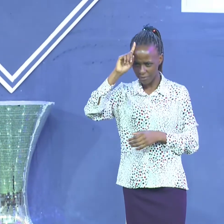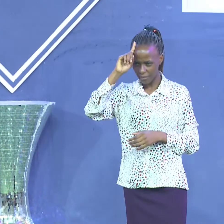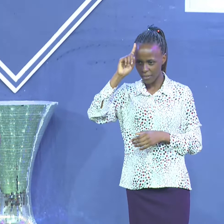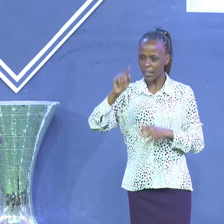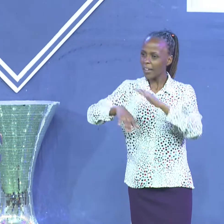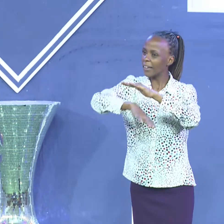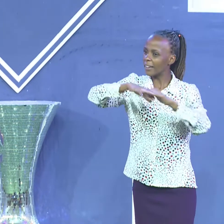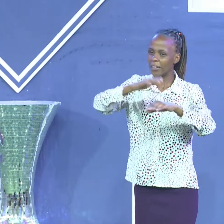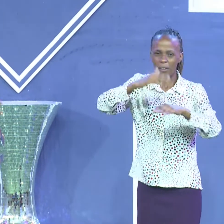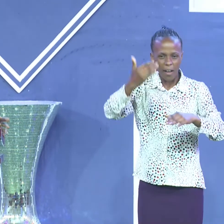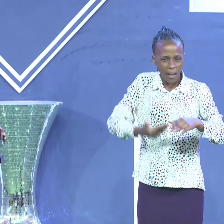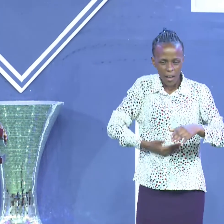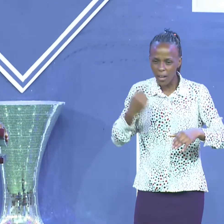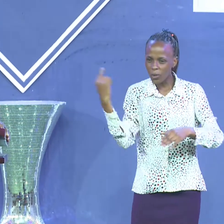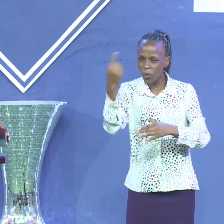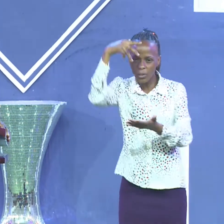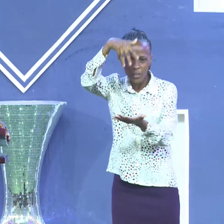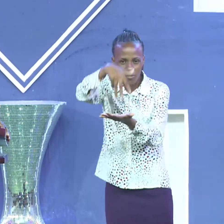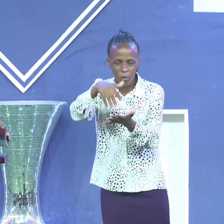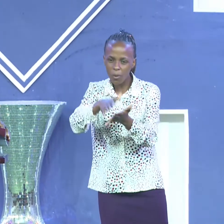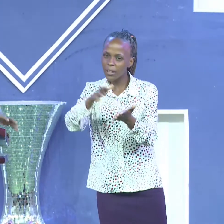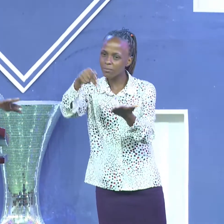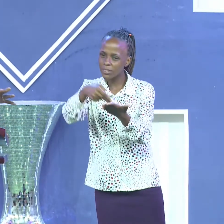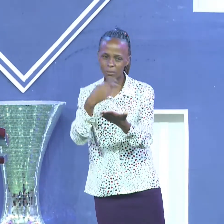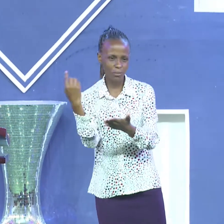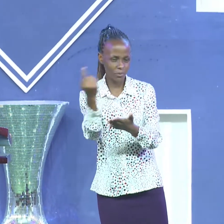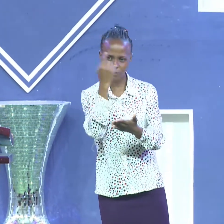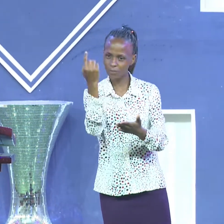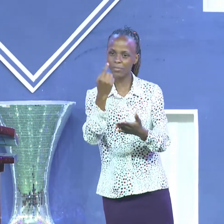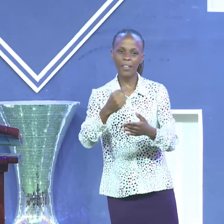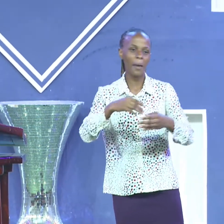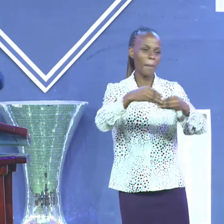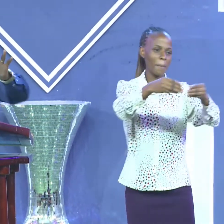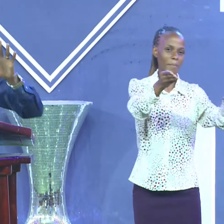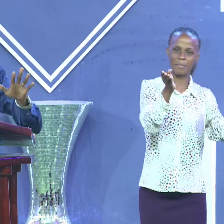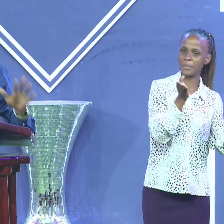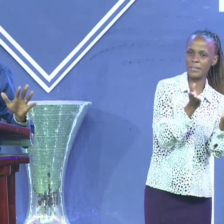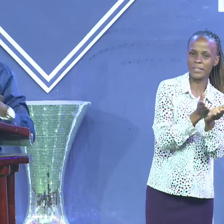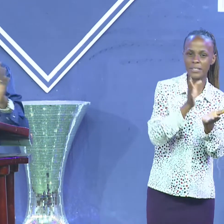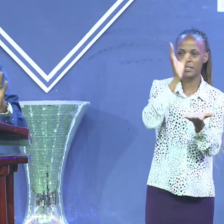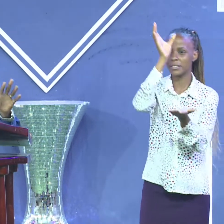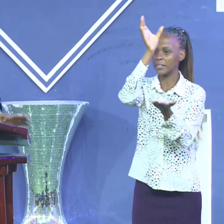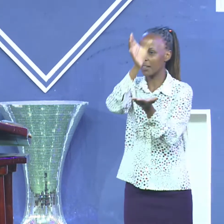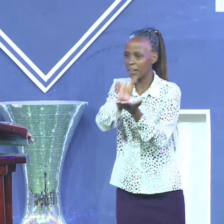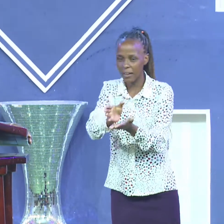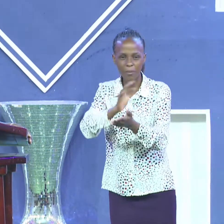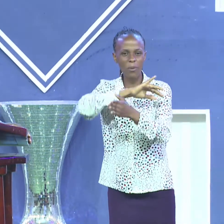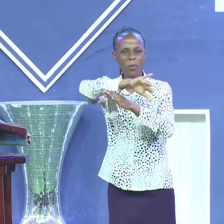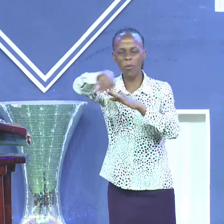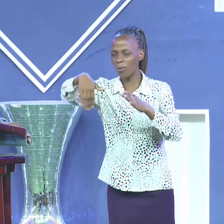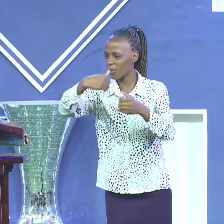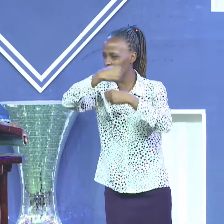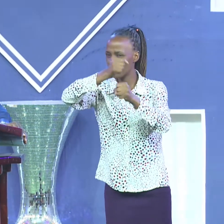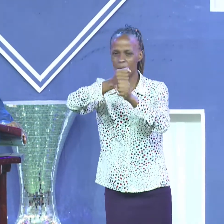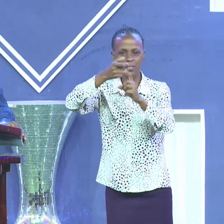He didn't only have the forks and spoons. The plates,